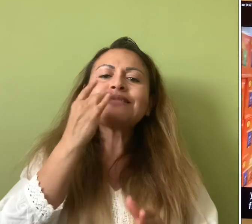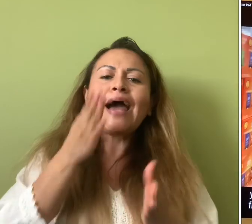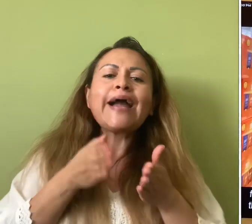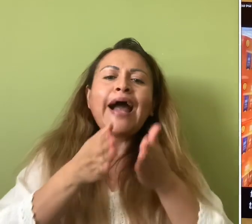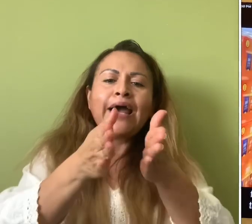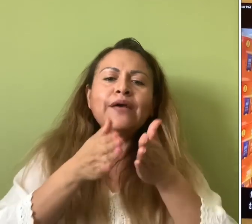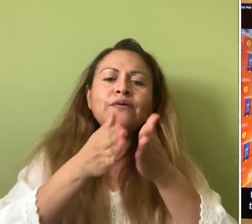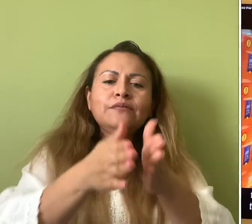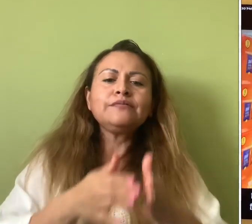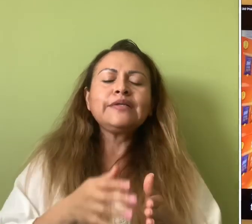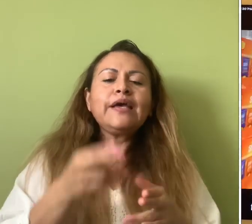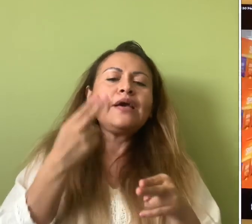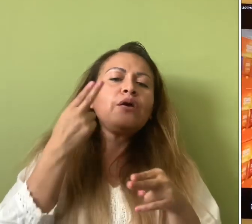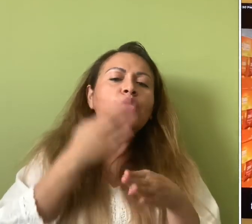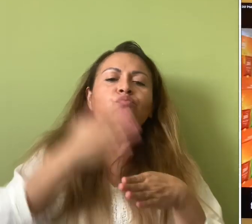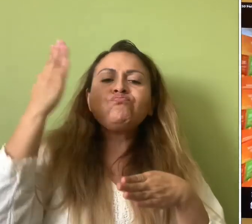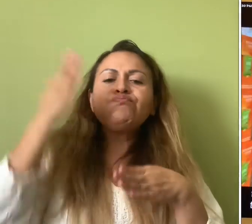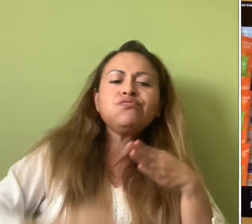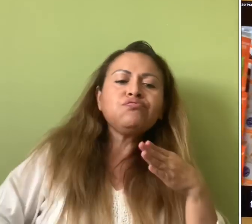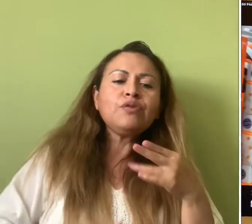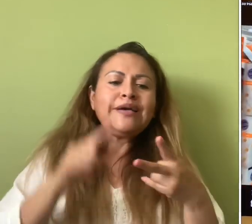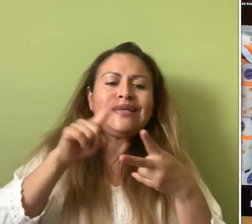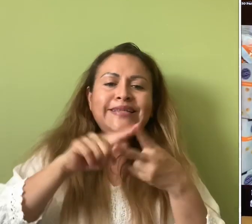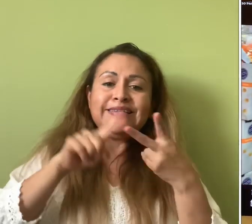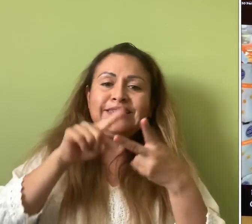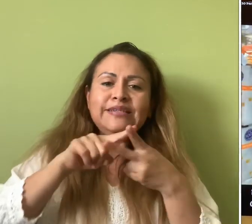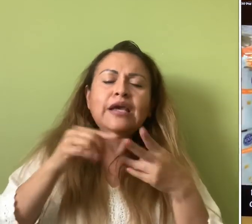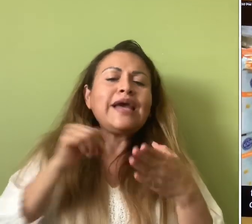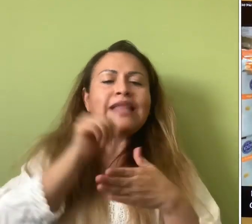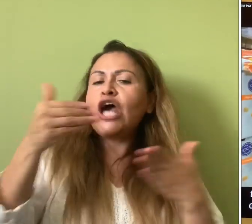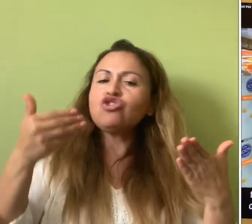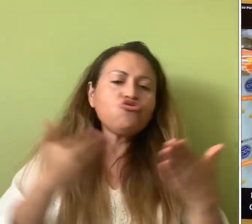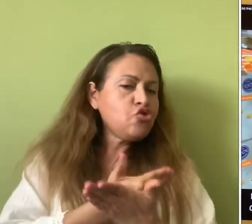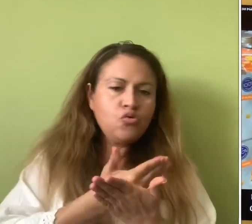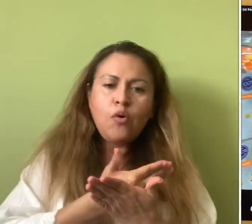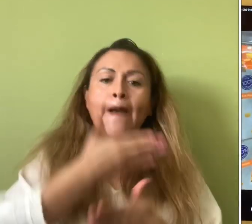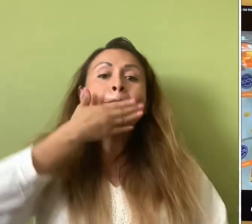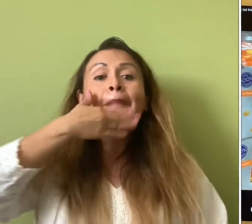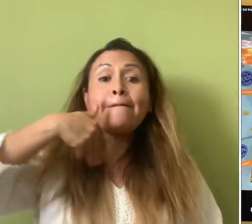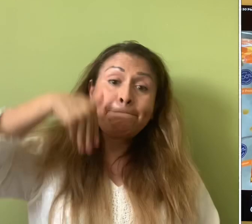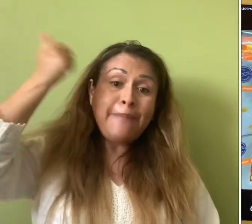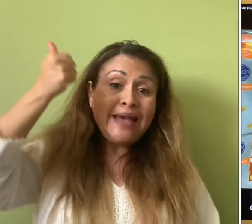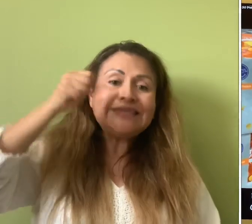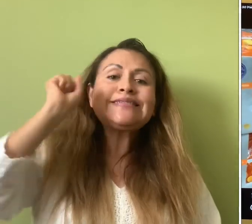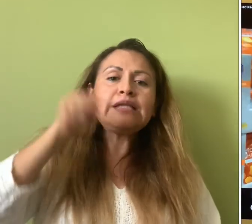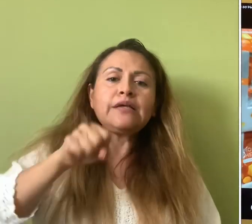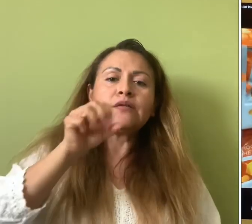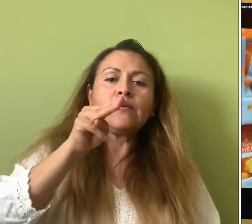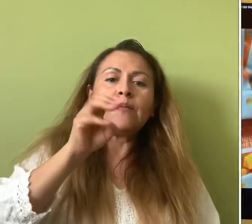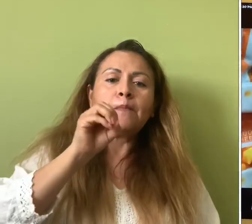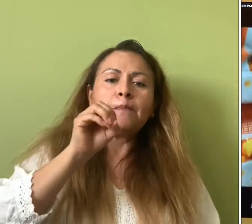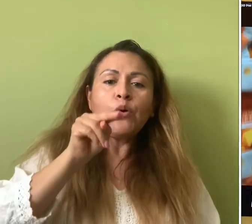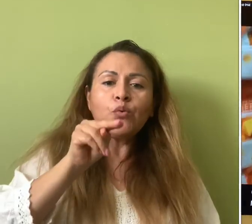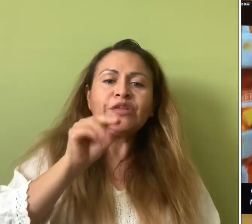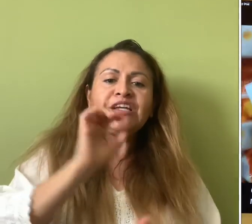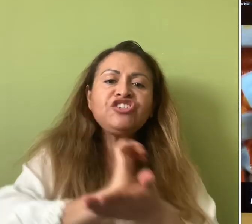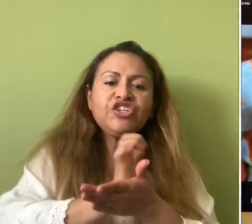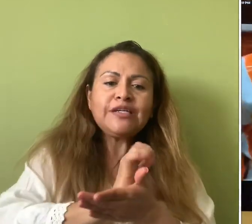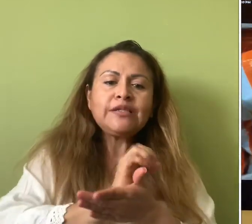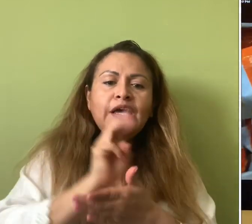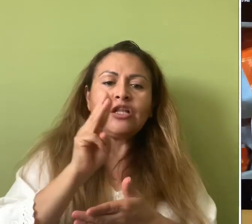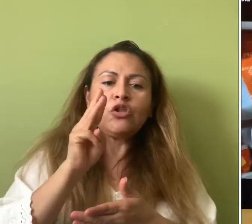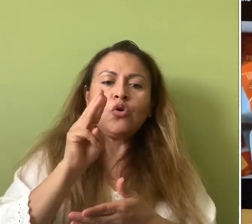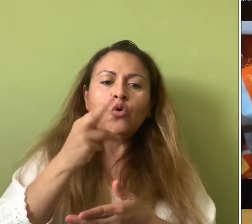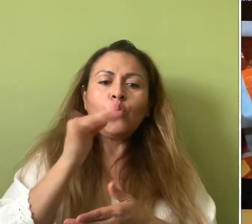this quick snack review with these two snacks. Not new, but best in class because moon cheese and wisps are not